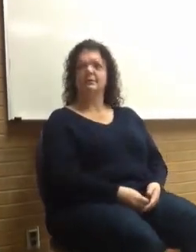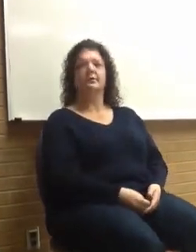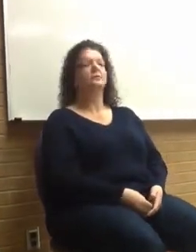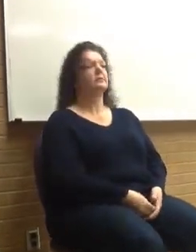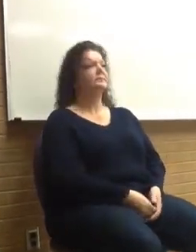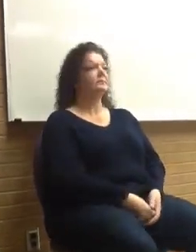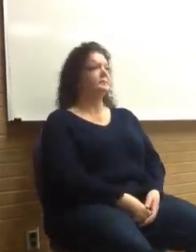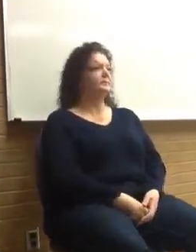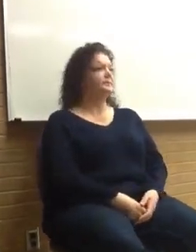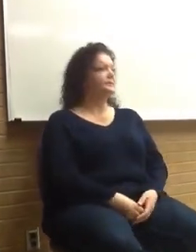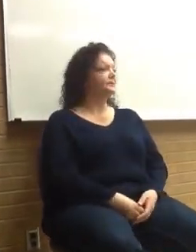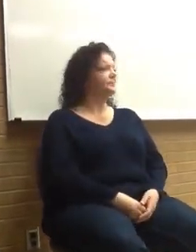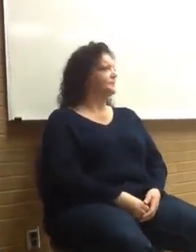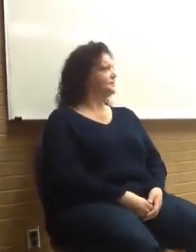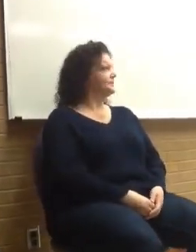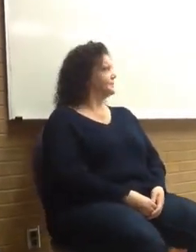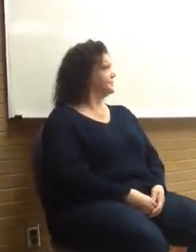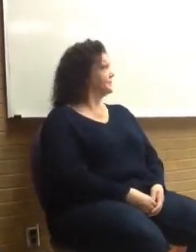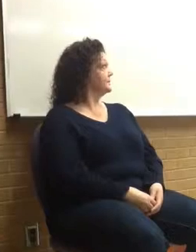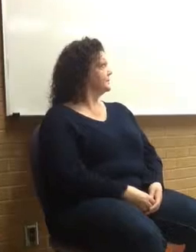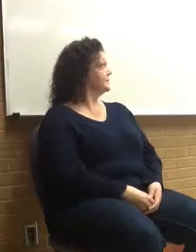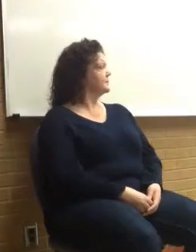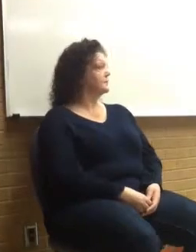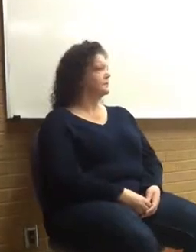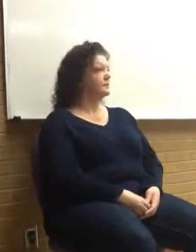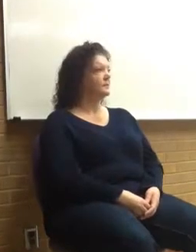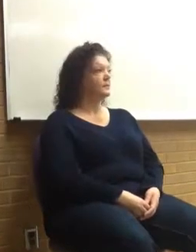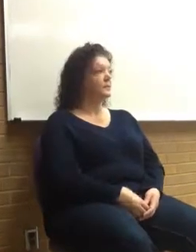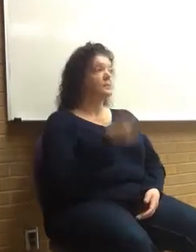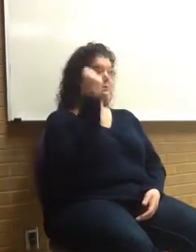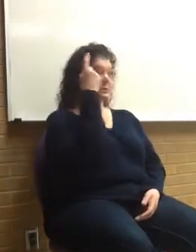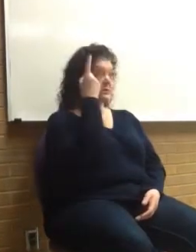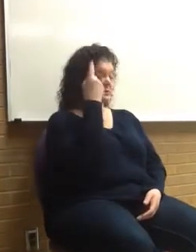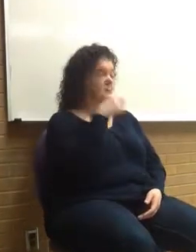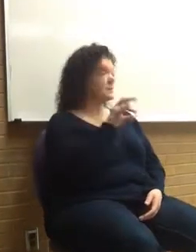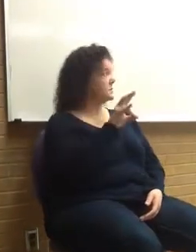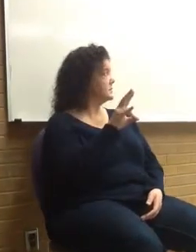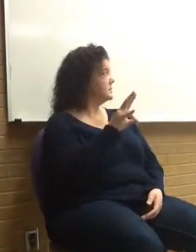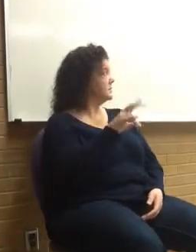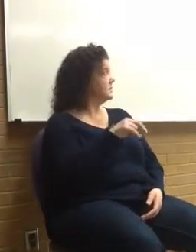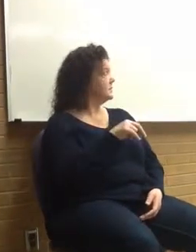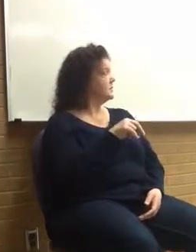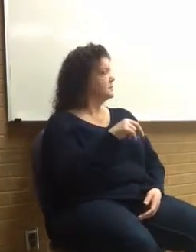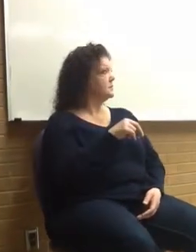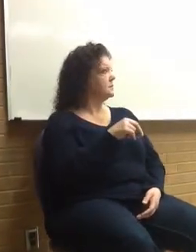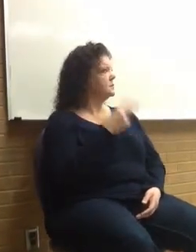Elizabeth? You understand 7 is the dividend? Okay. What is 2?